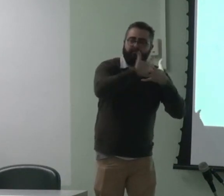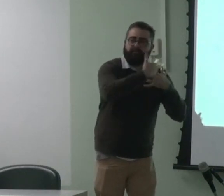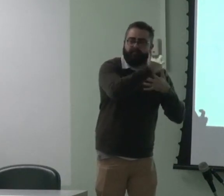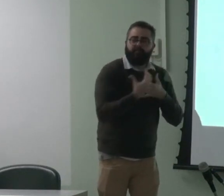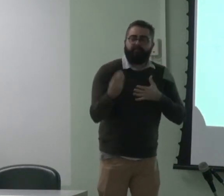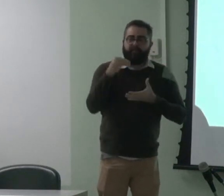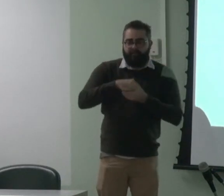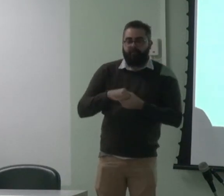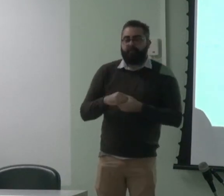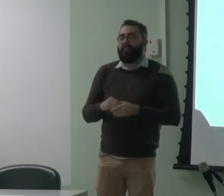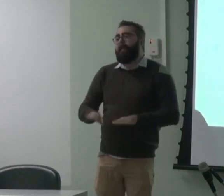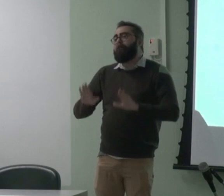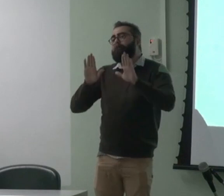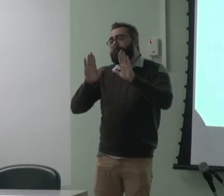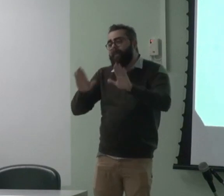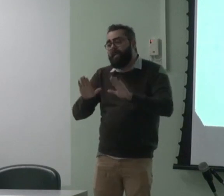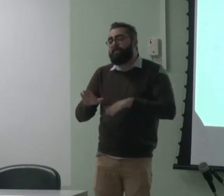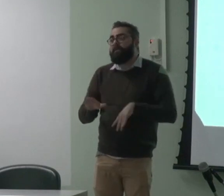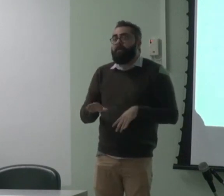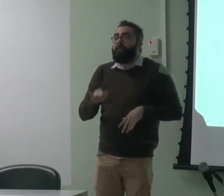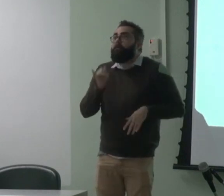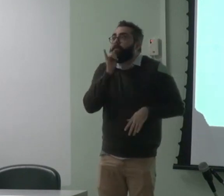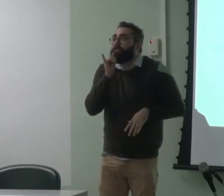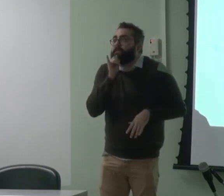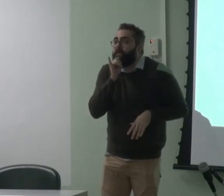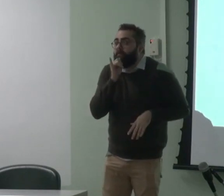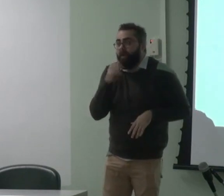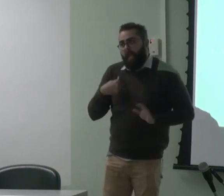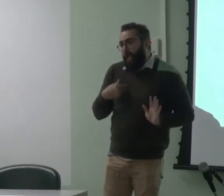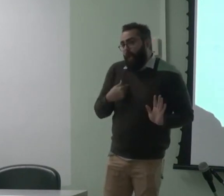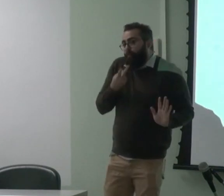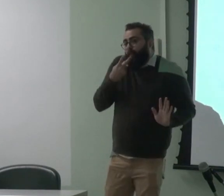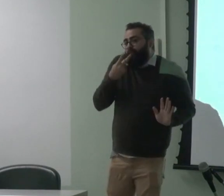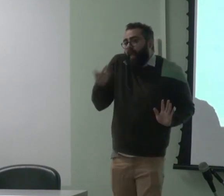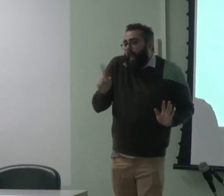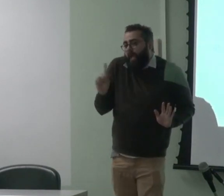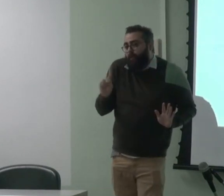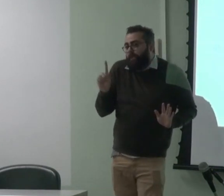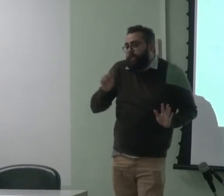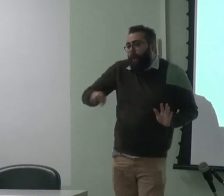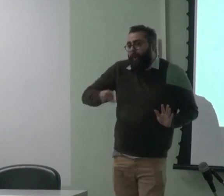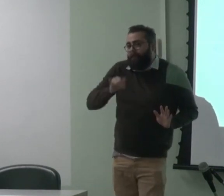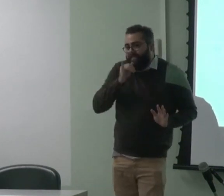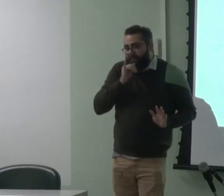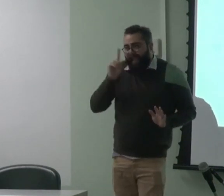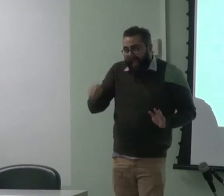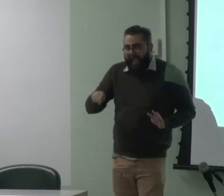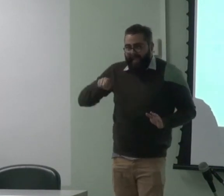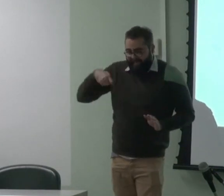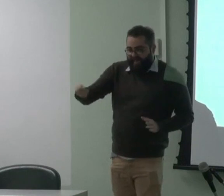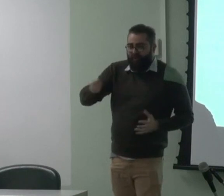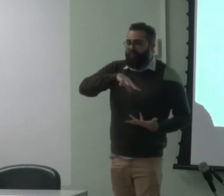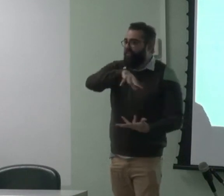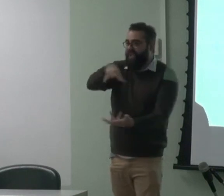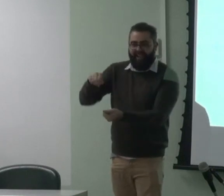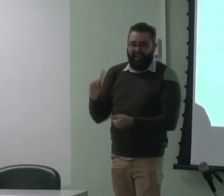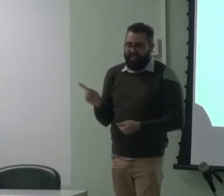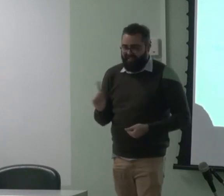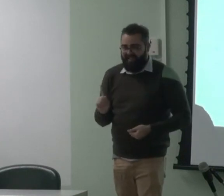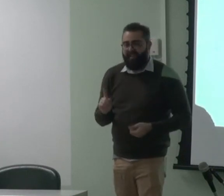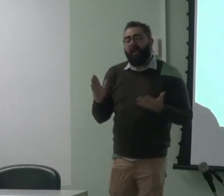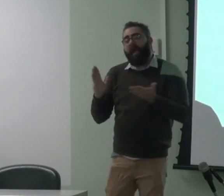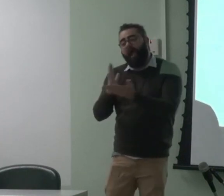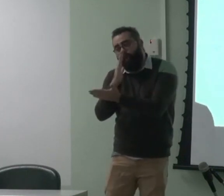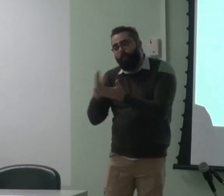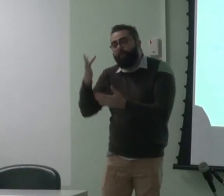it's definitely not a claim about any universal concepts in which some typologists would